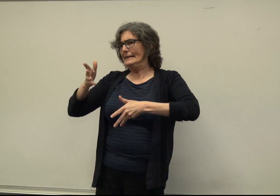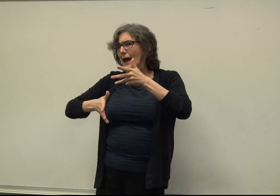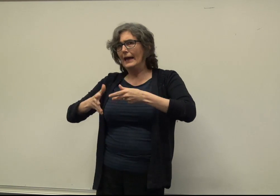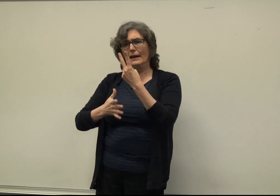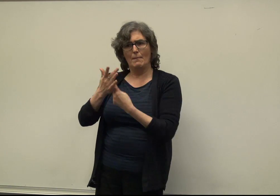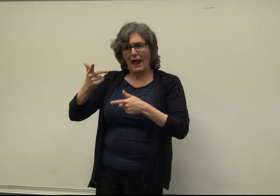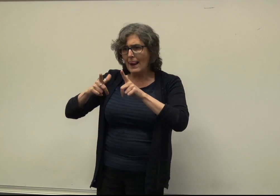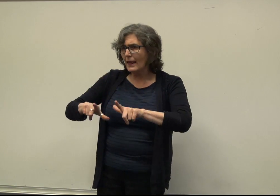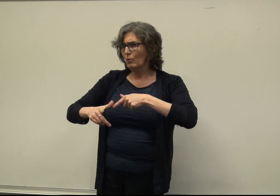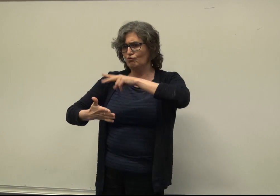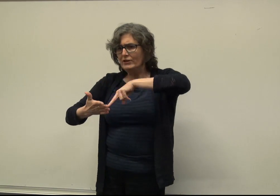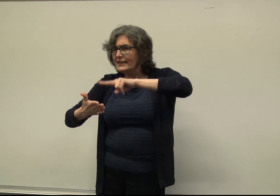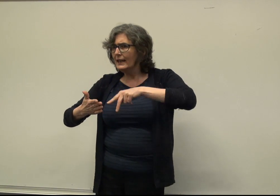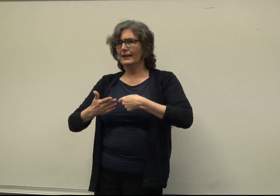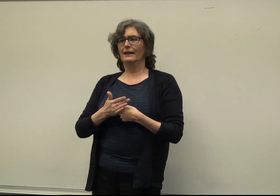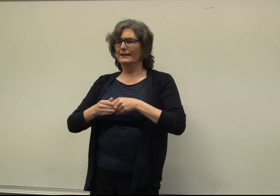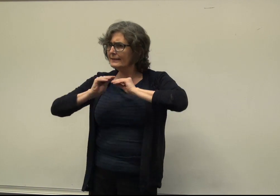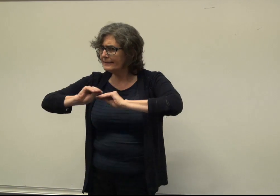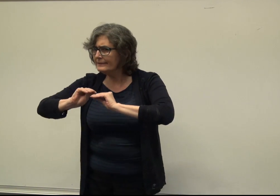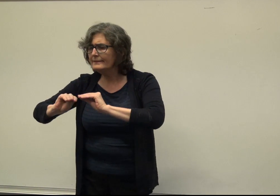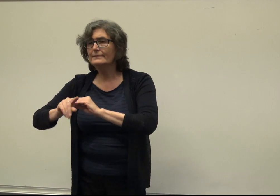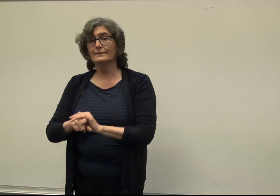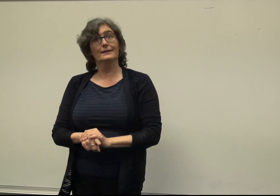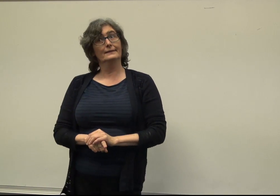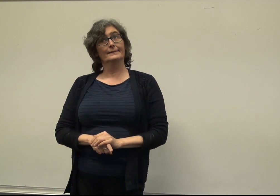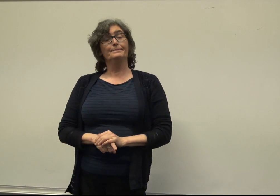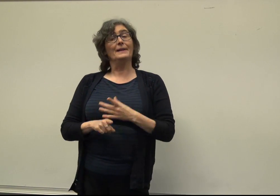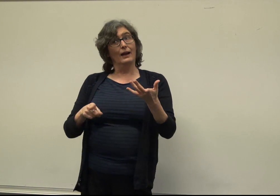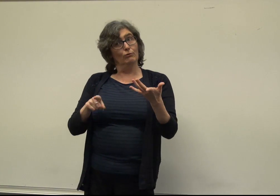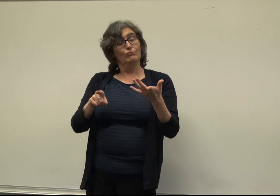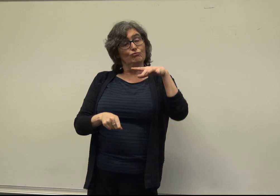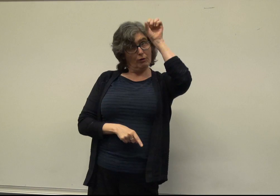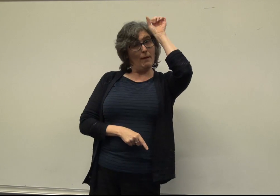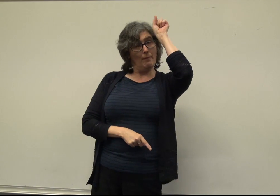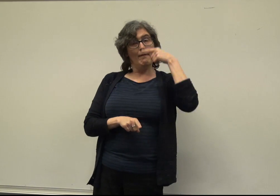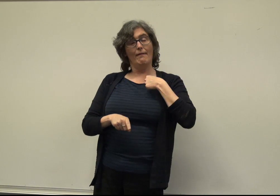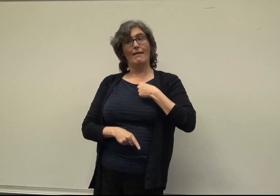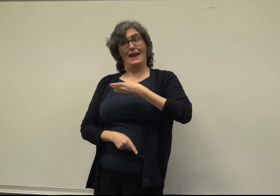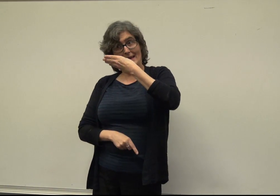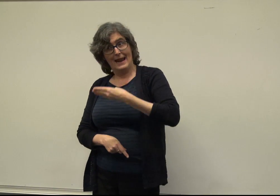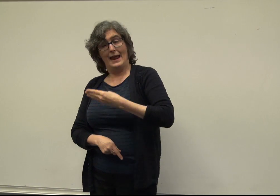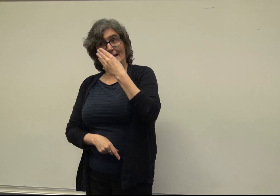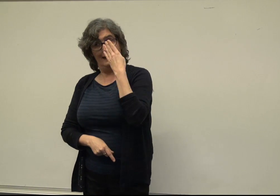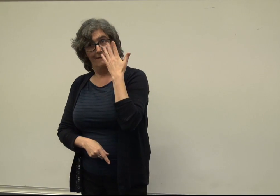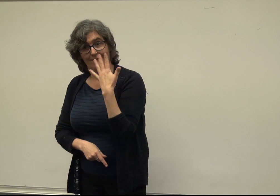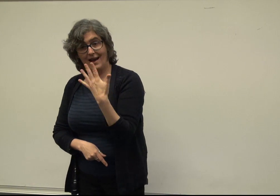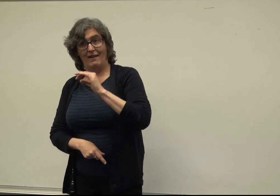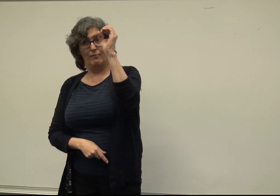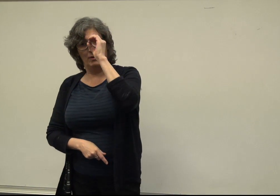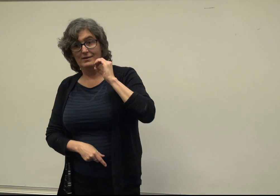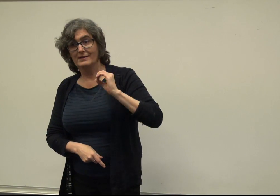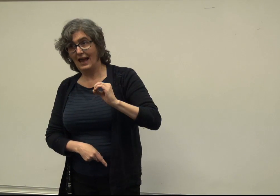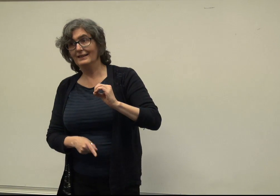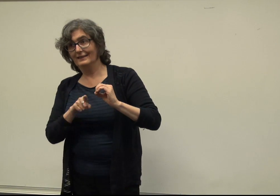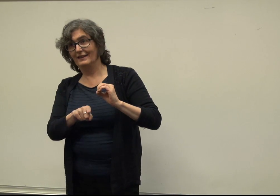It has to be remembered that 95% of parents of deaf children are hearing, and they